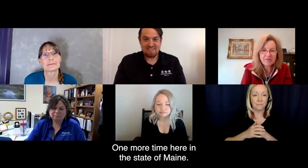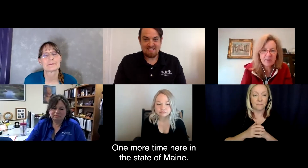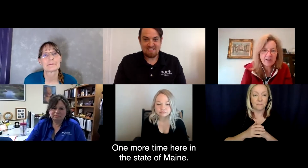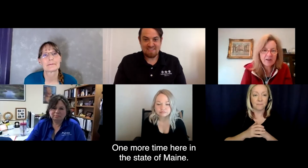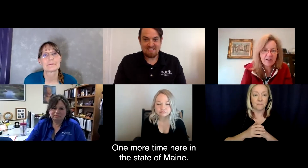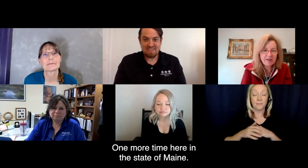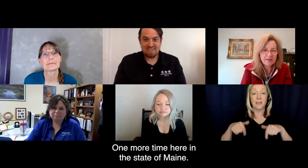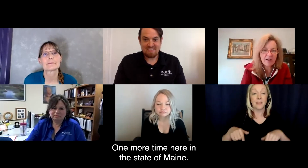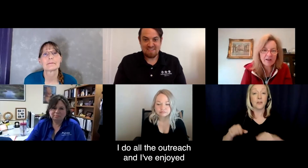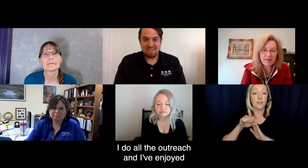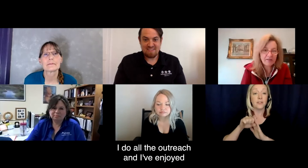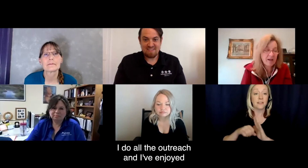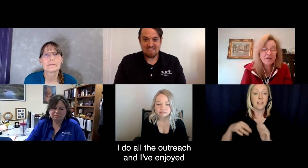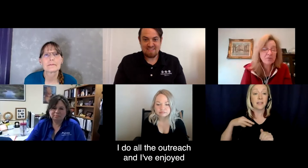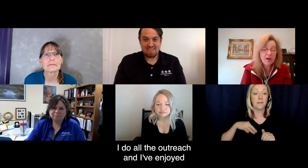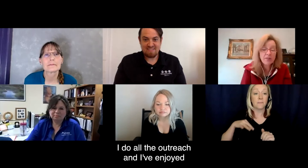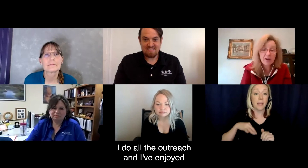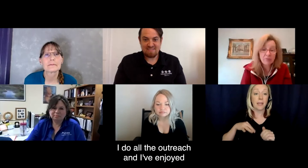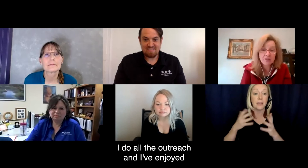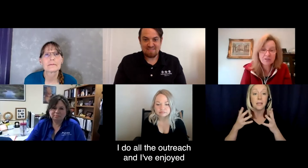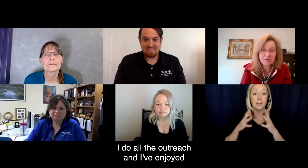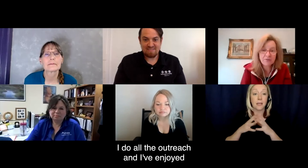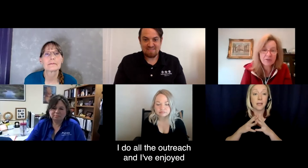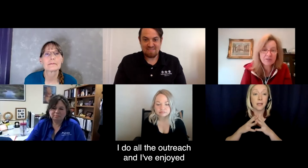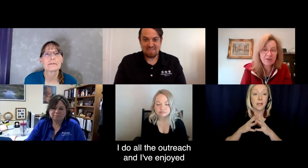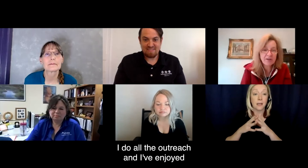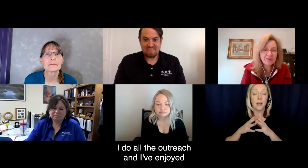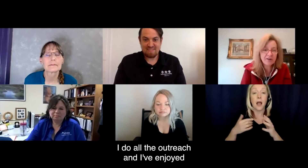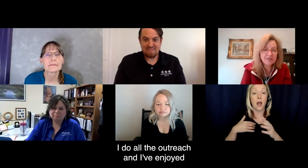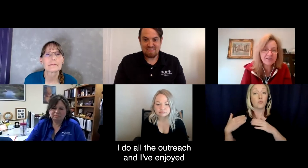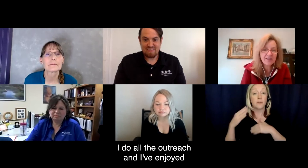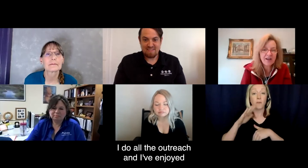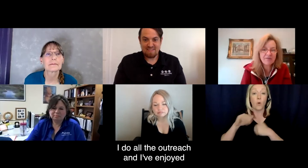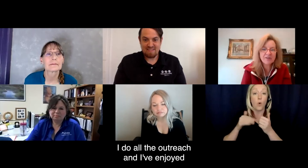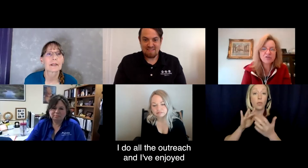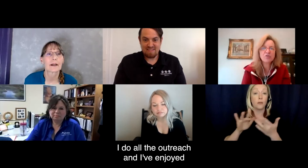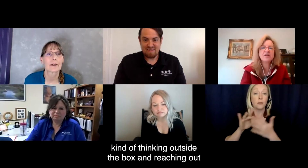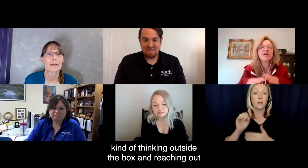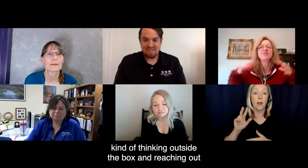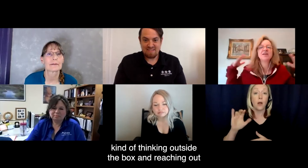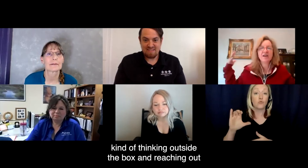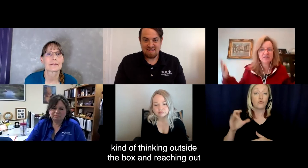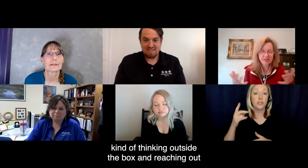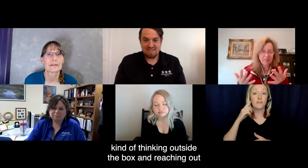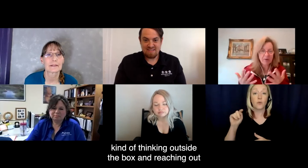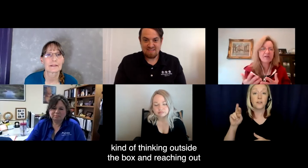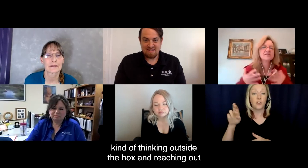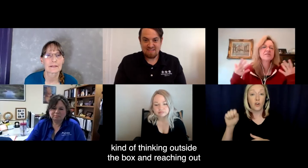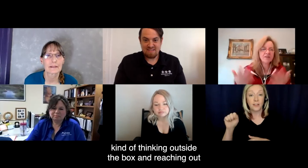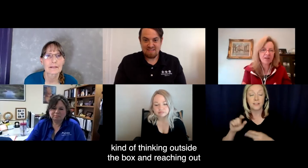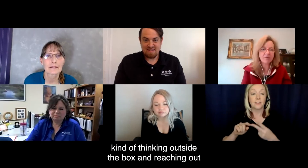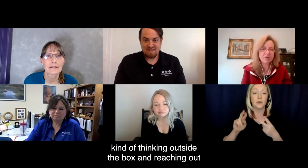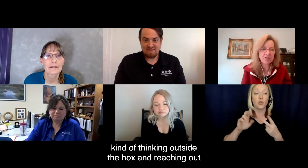state of Maine, and I do all the outreach for the TRS and the RCC. I've enjoyed kind of thinking outside the